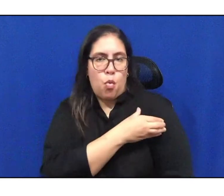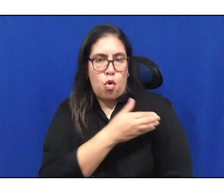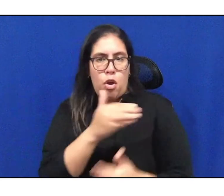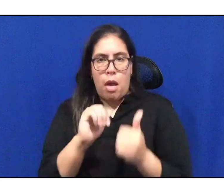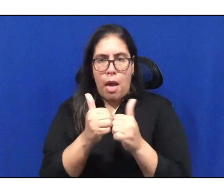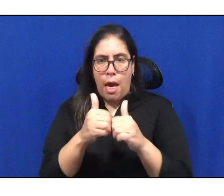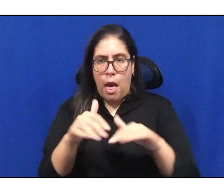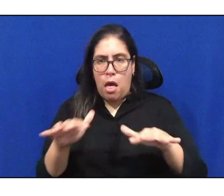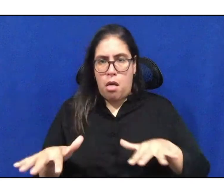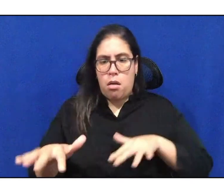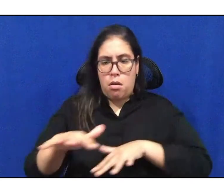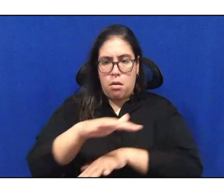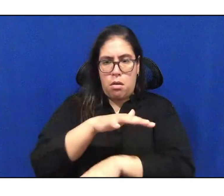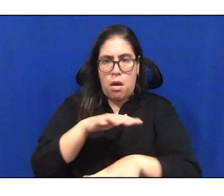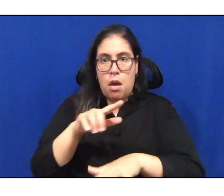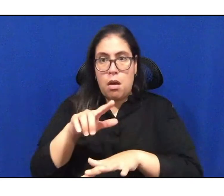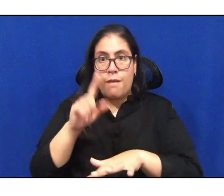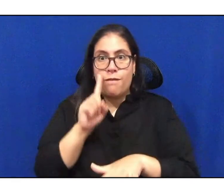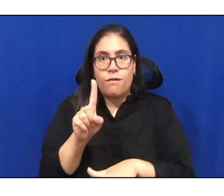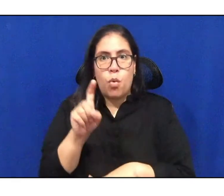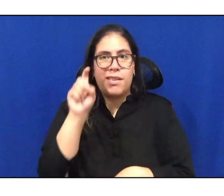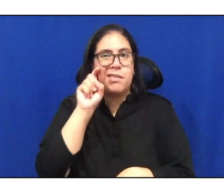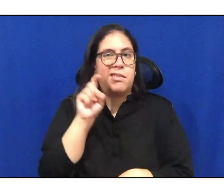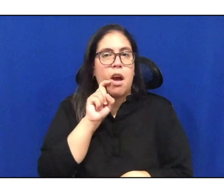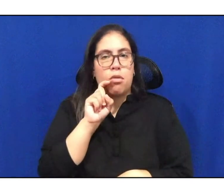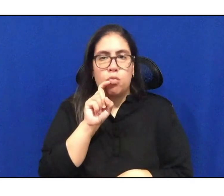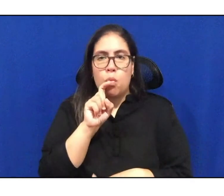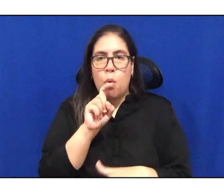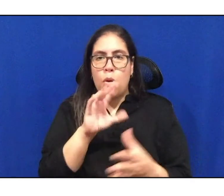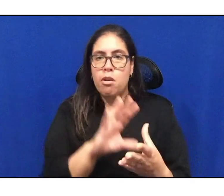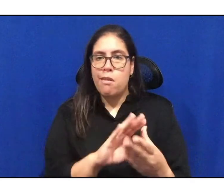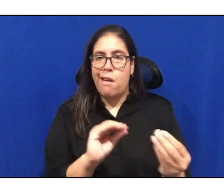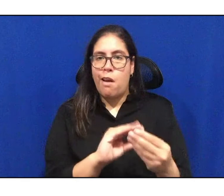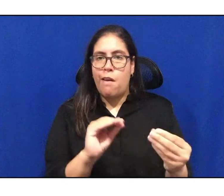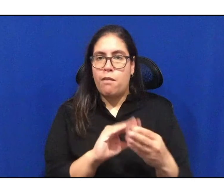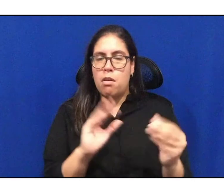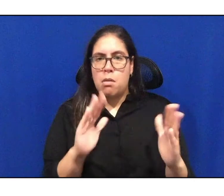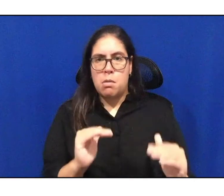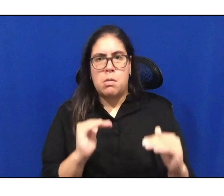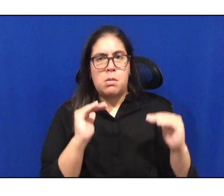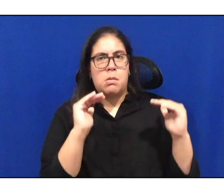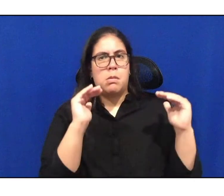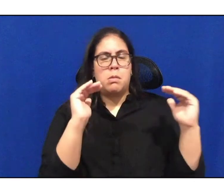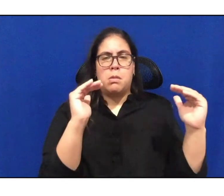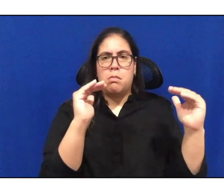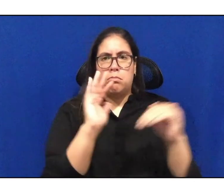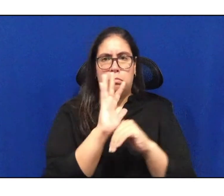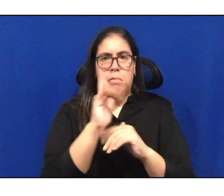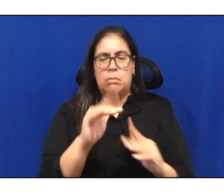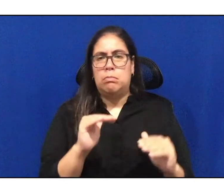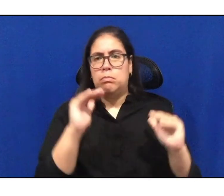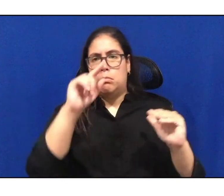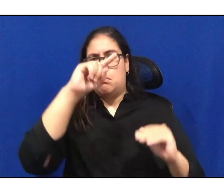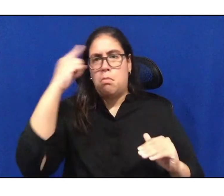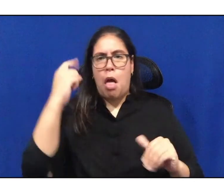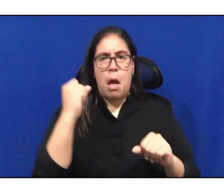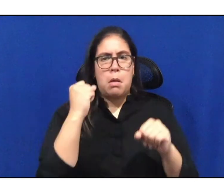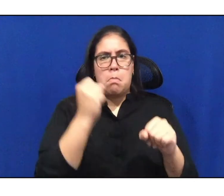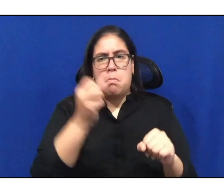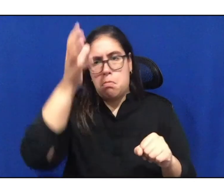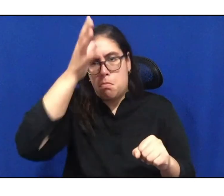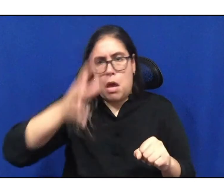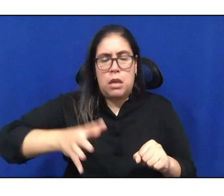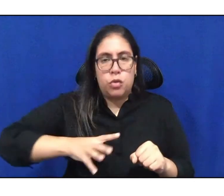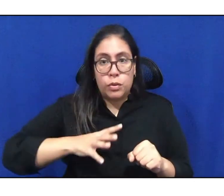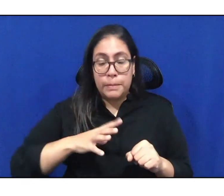a sexualized narrative of hyper black masculinity, that then